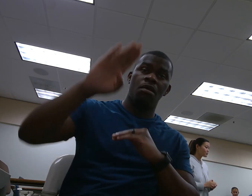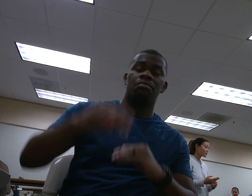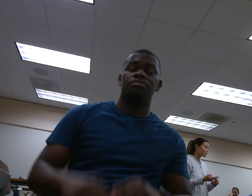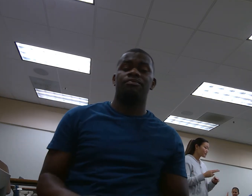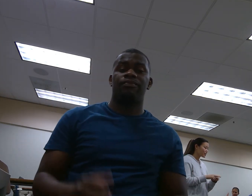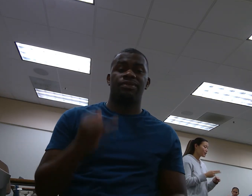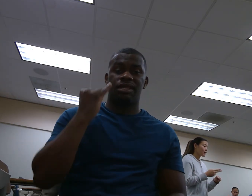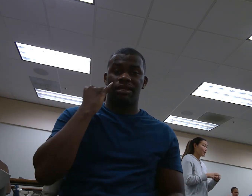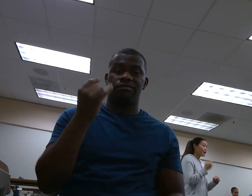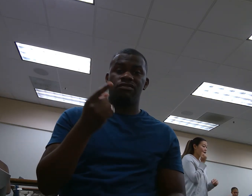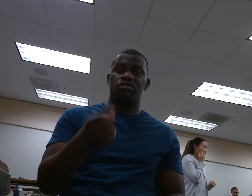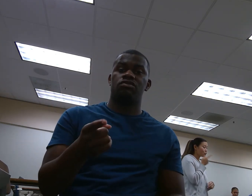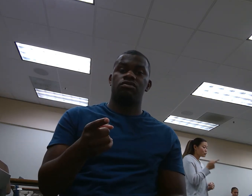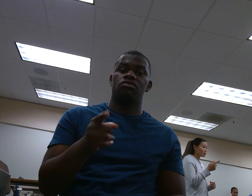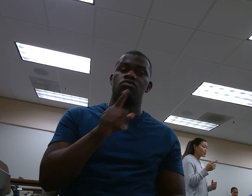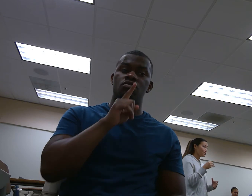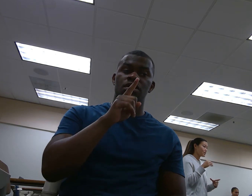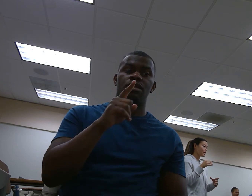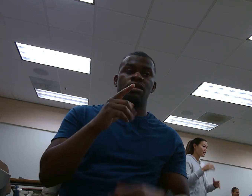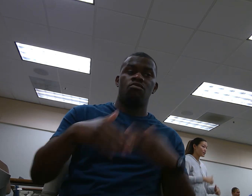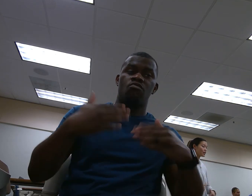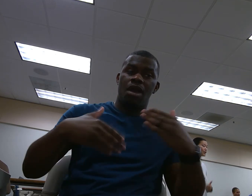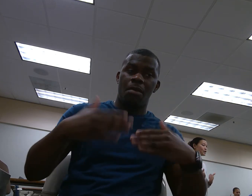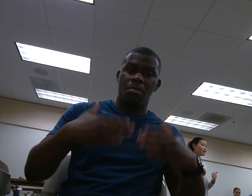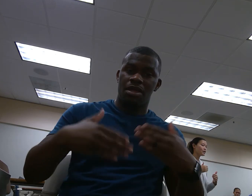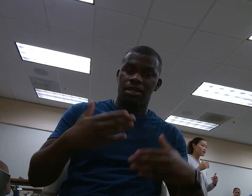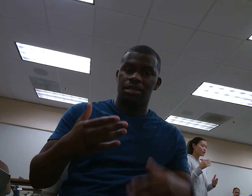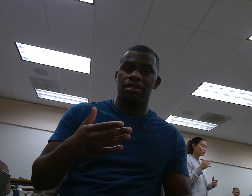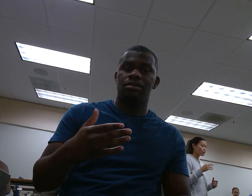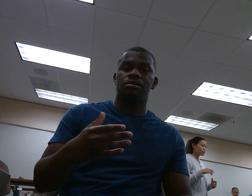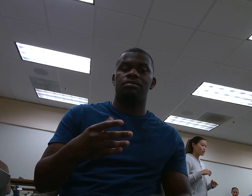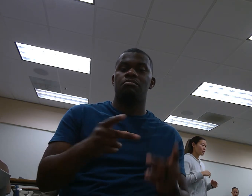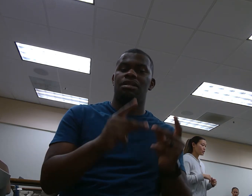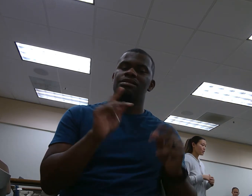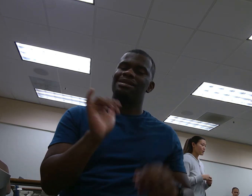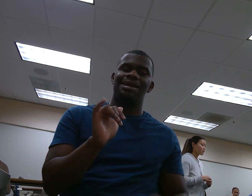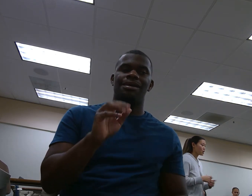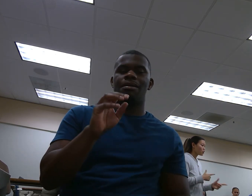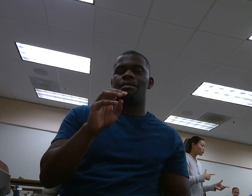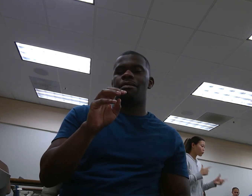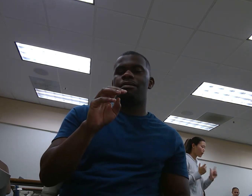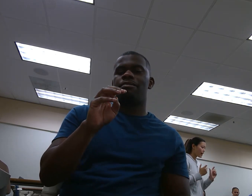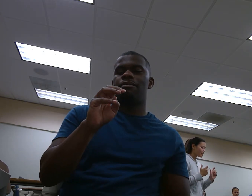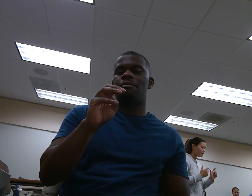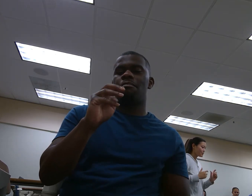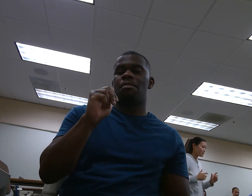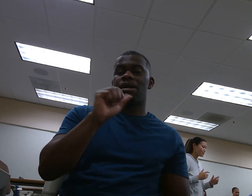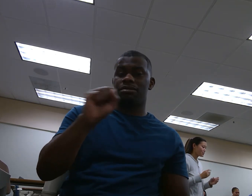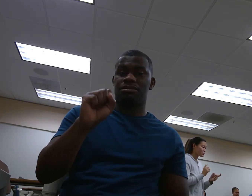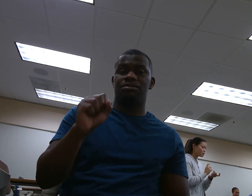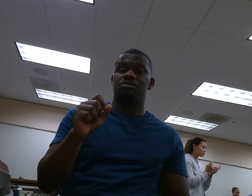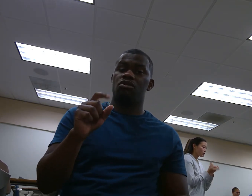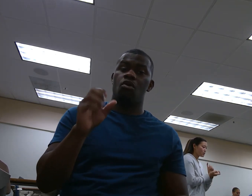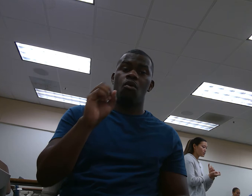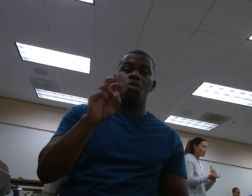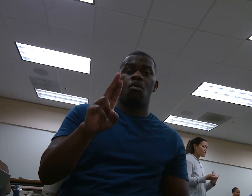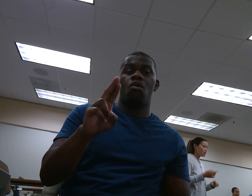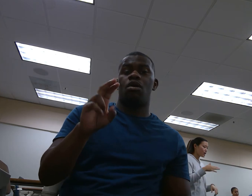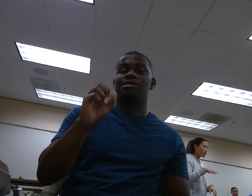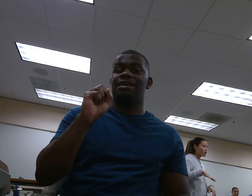really rapidly rental appreciating market, say someplace like Manhattan or San Francisco, it's nice to be able to say, oh look, I got a fixed